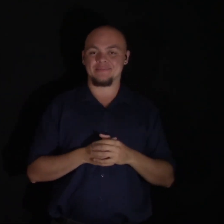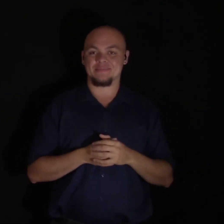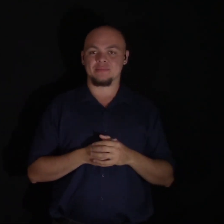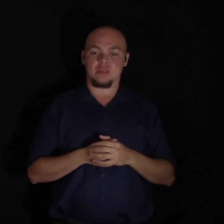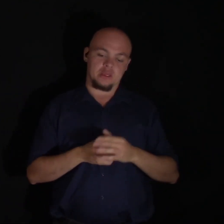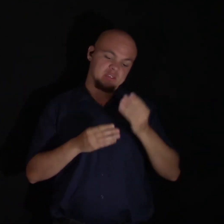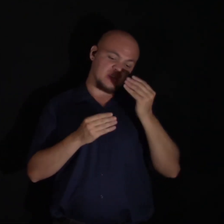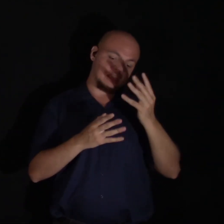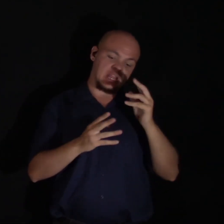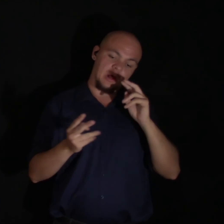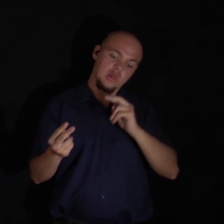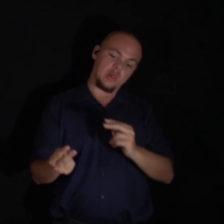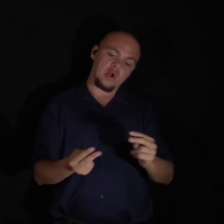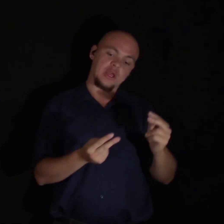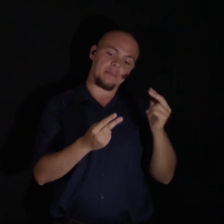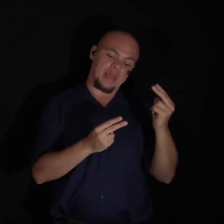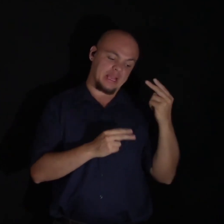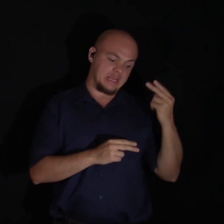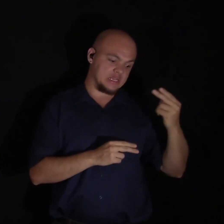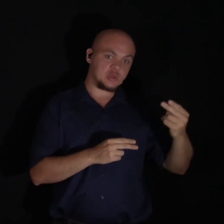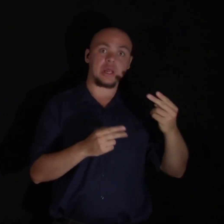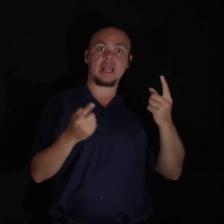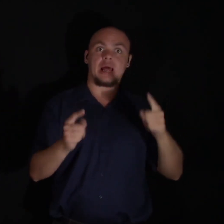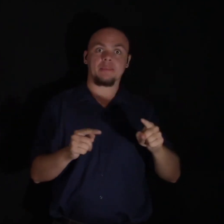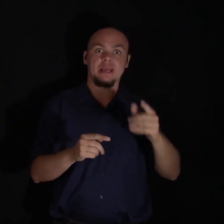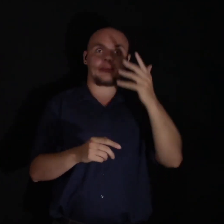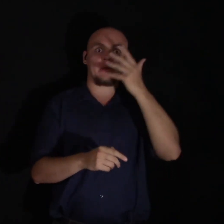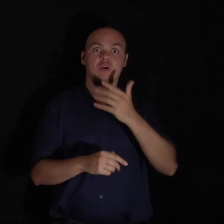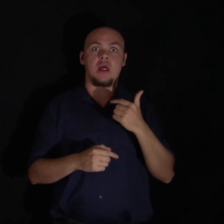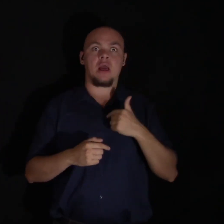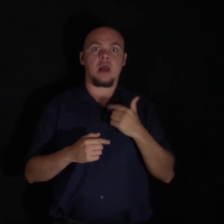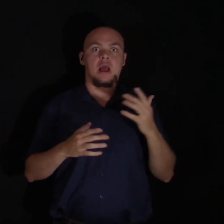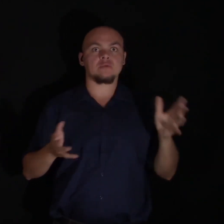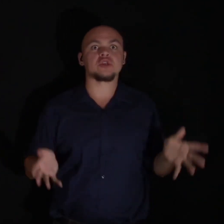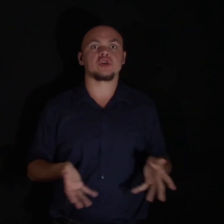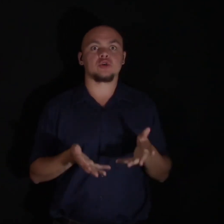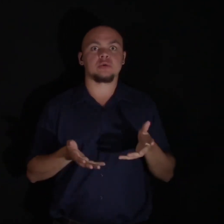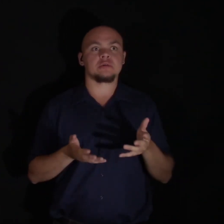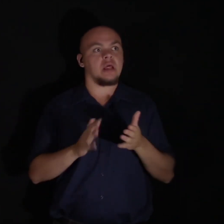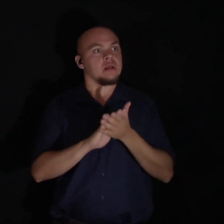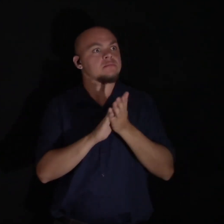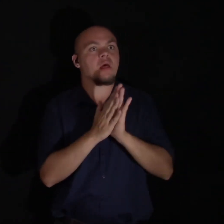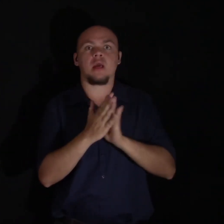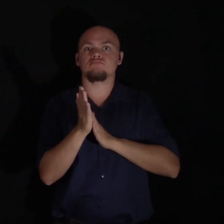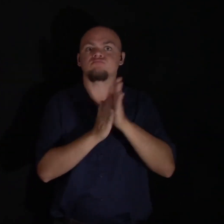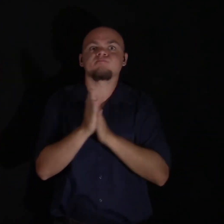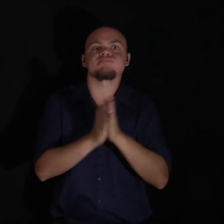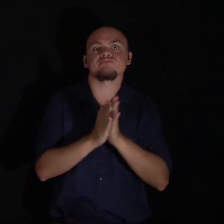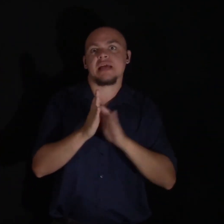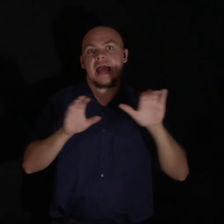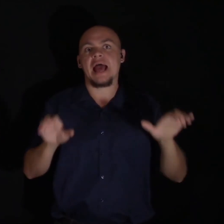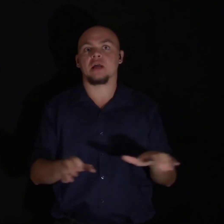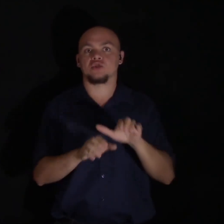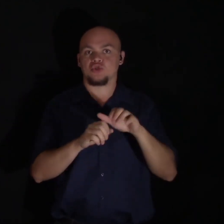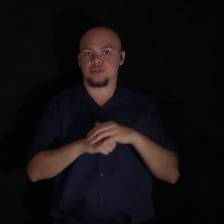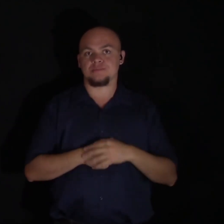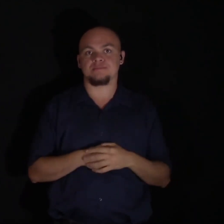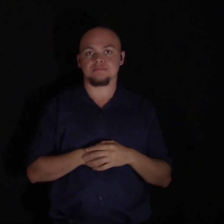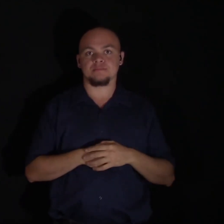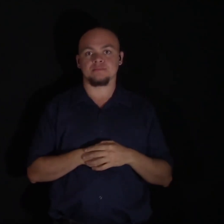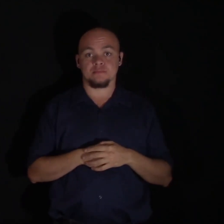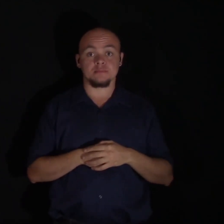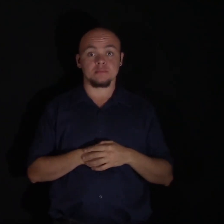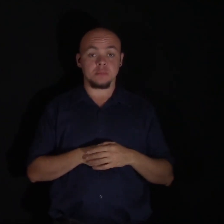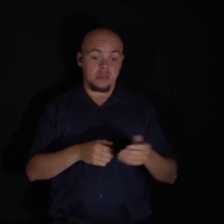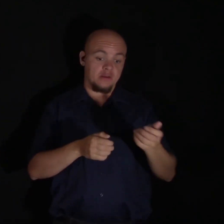data, looking back at history and watching it happen in front of me, I was encouraged. I was incited into action. And a small group of people, we bet that we